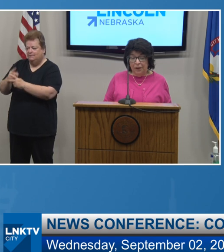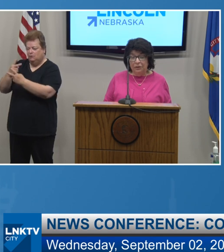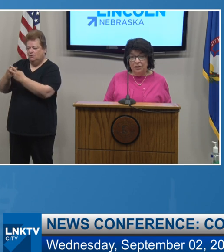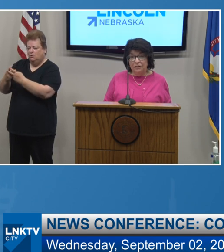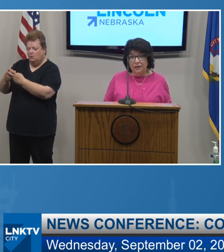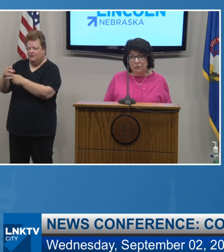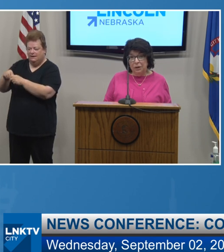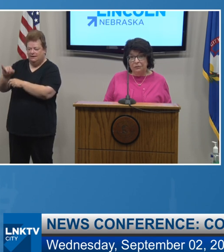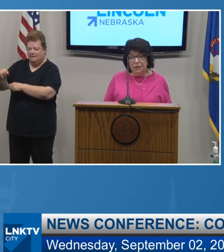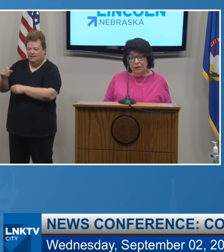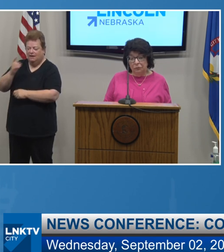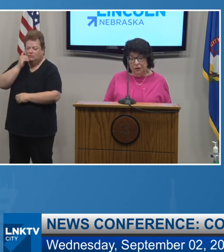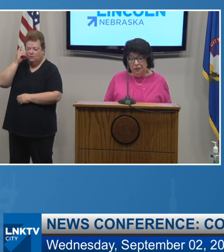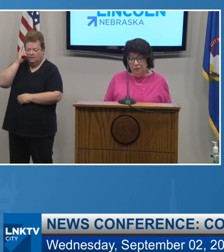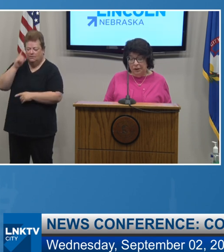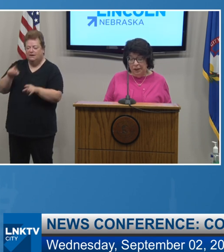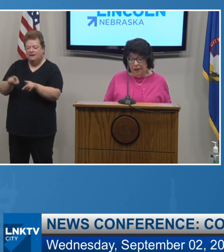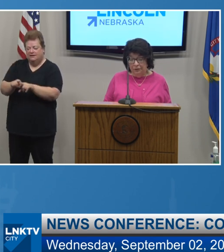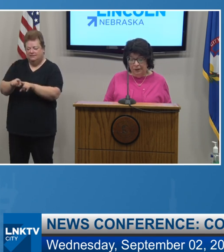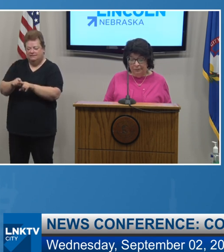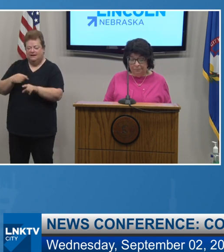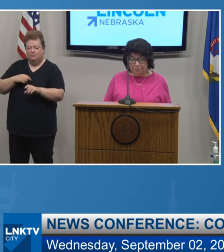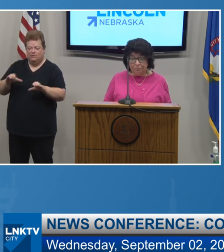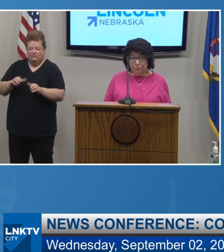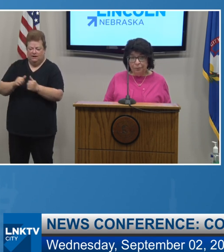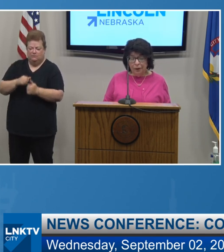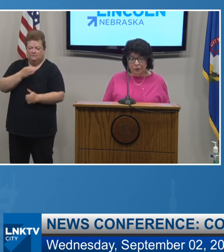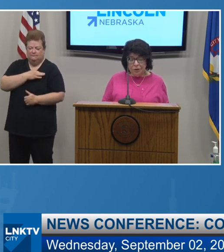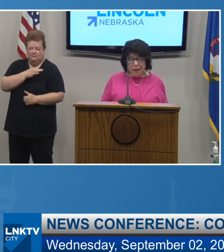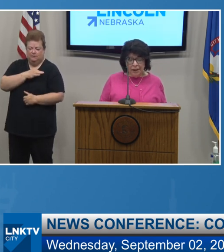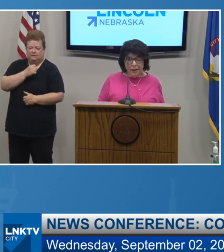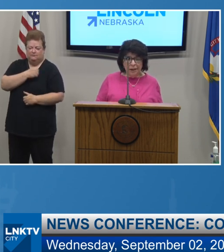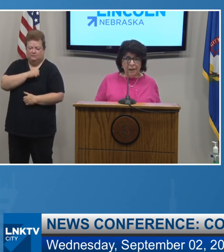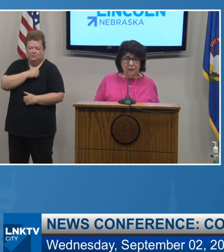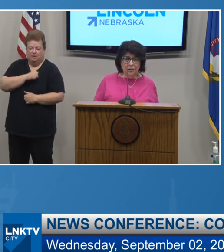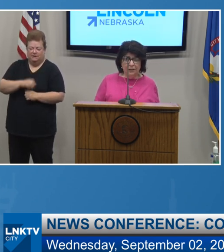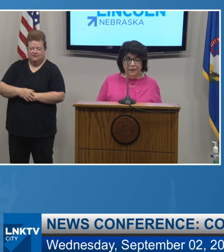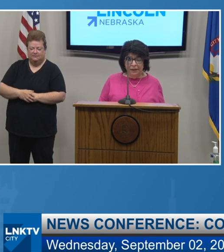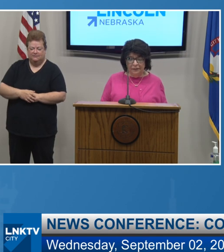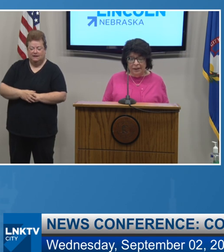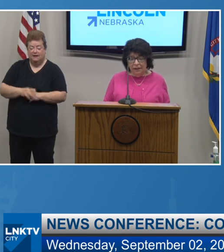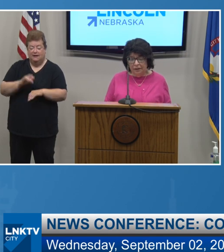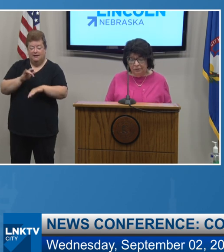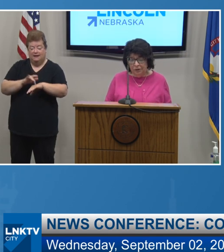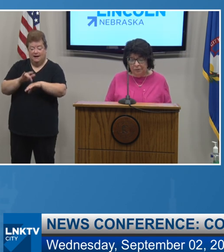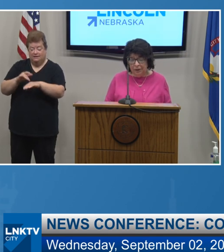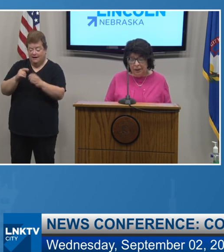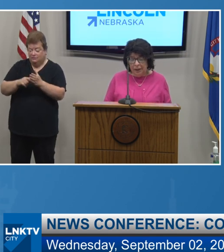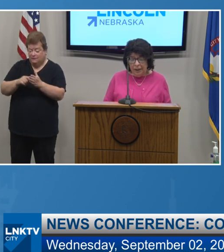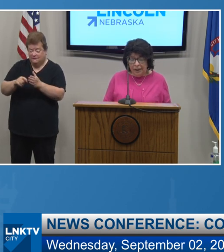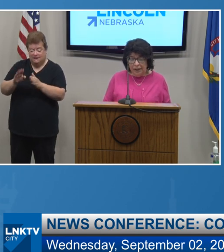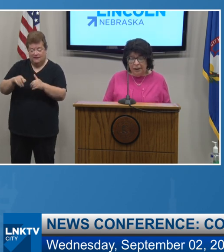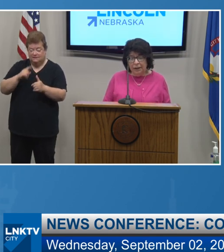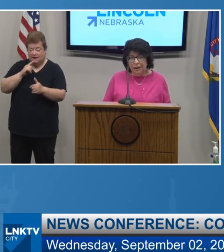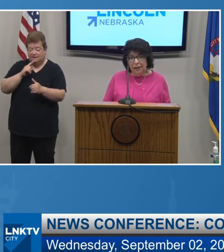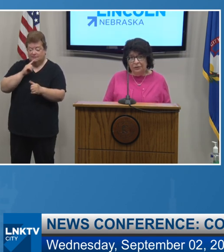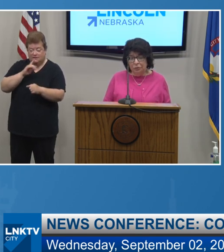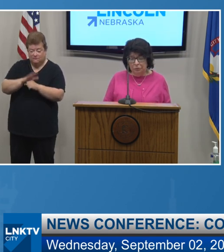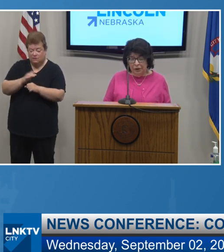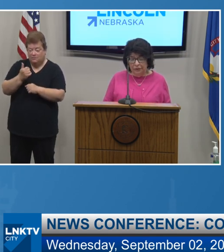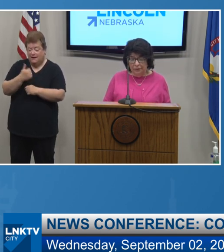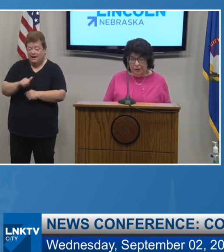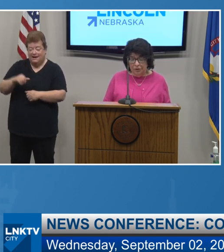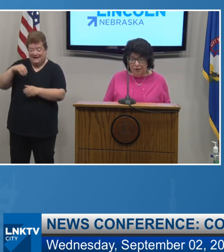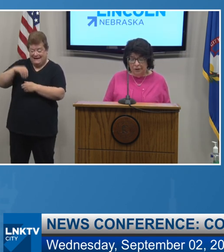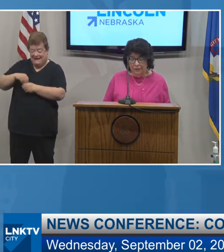dorm, just as we have done with the Greek housing. To date, contact tracing has not confirmed any